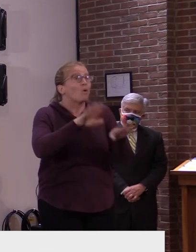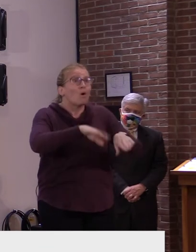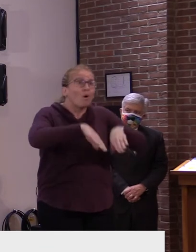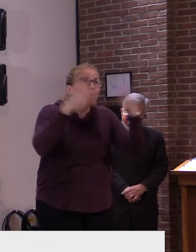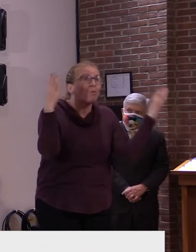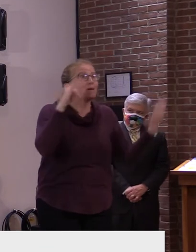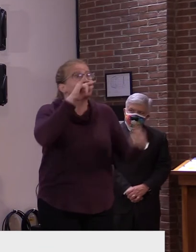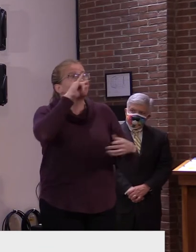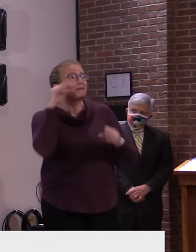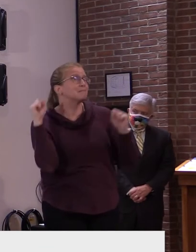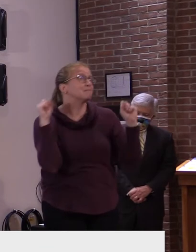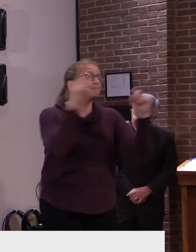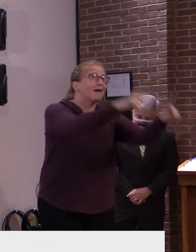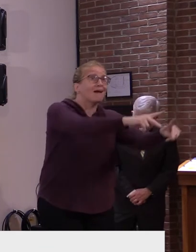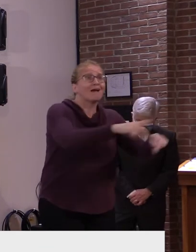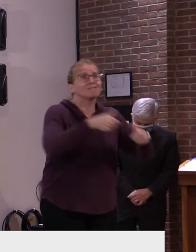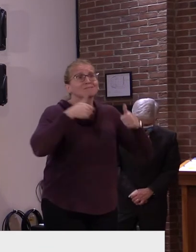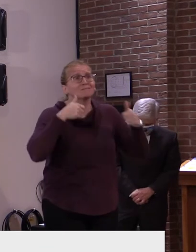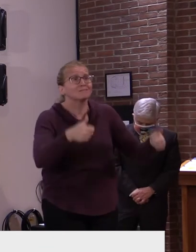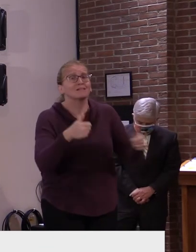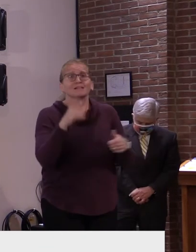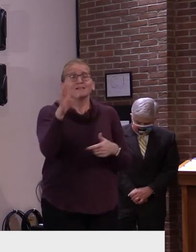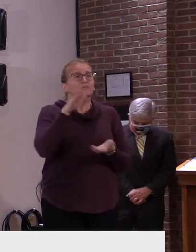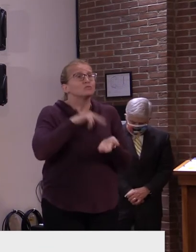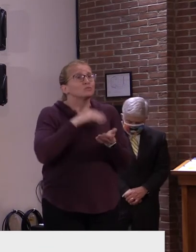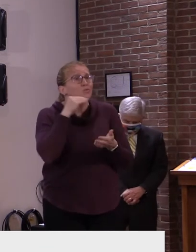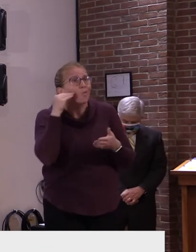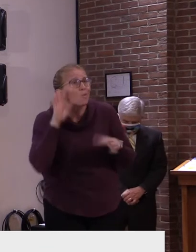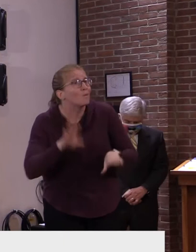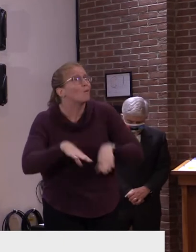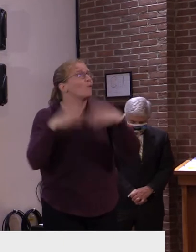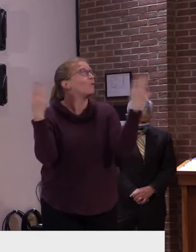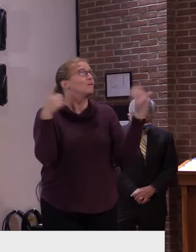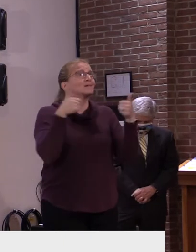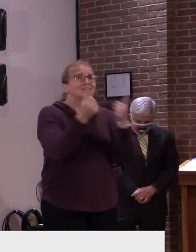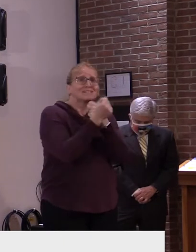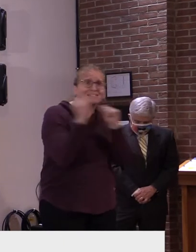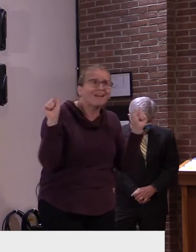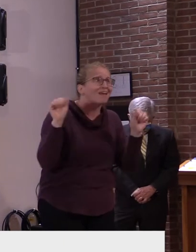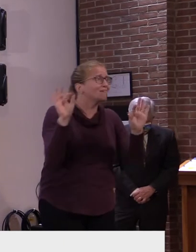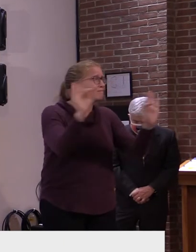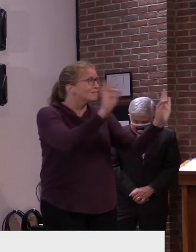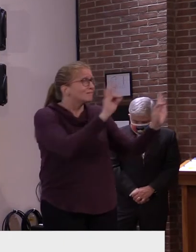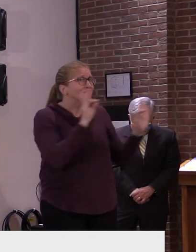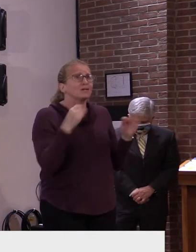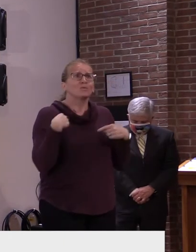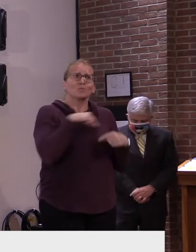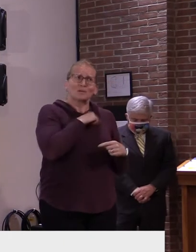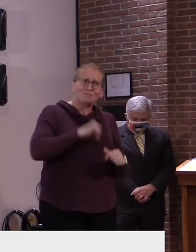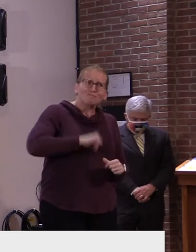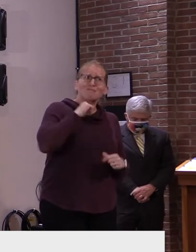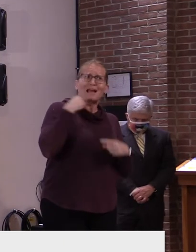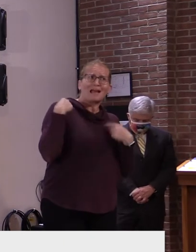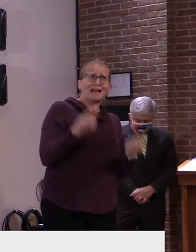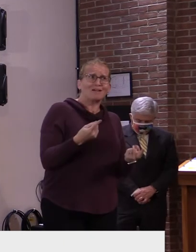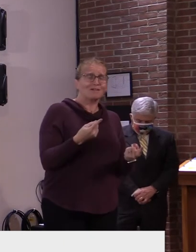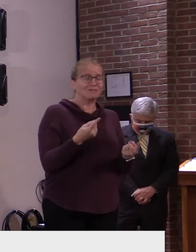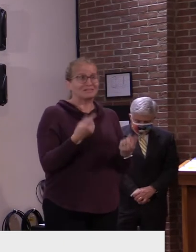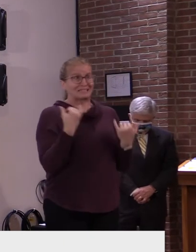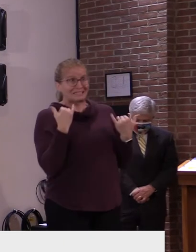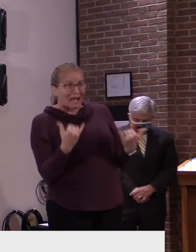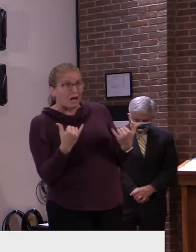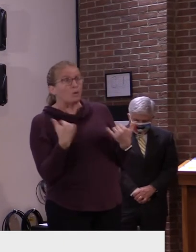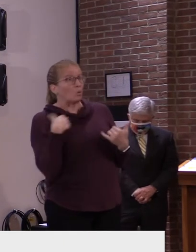keeping our seniors in skilled nursing facilities safe if we want to continue to keep our schools open and our